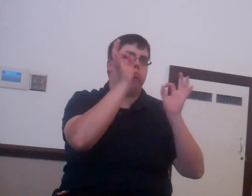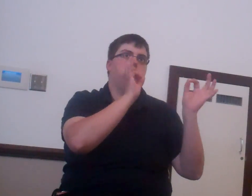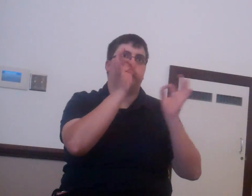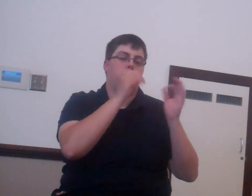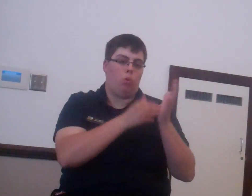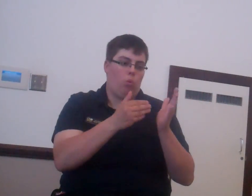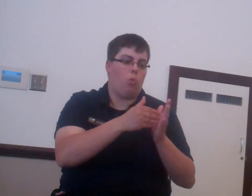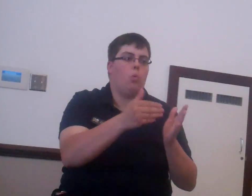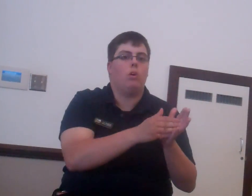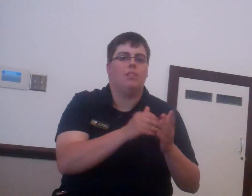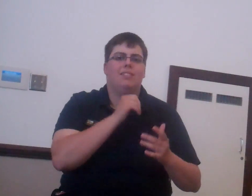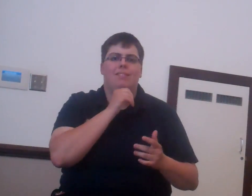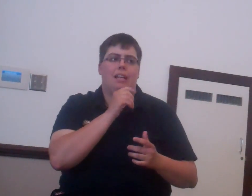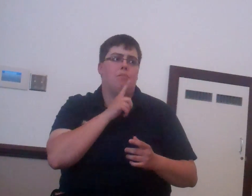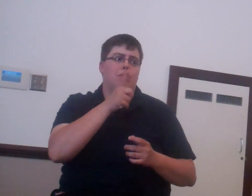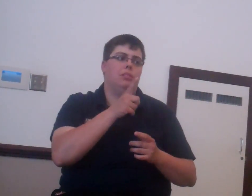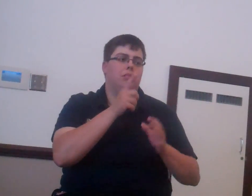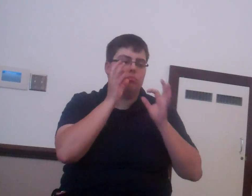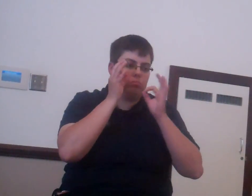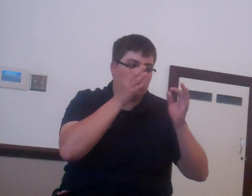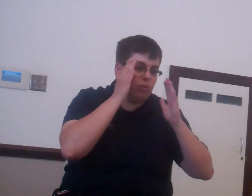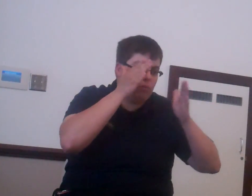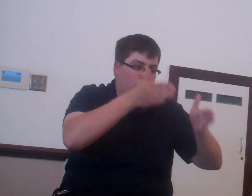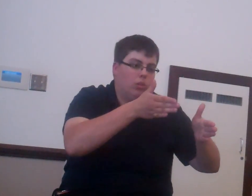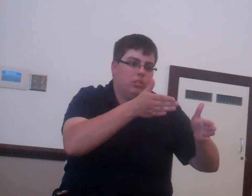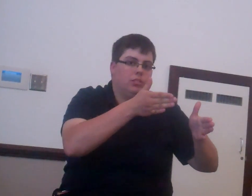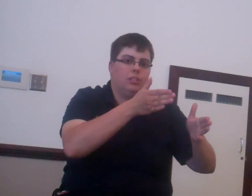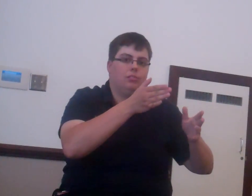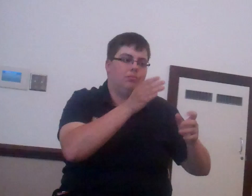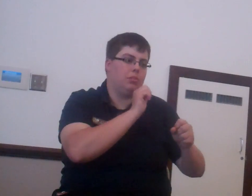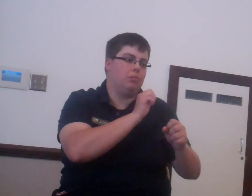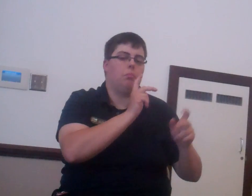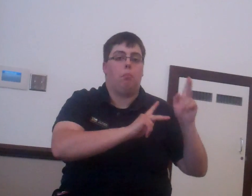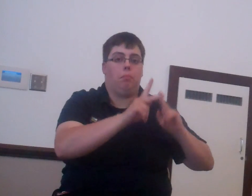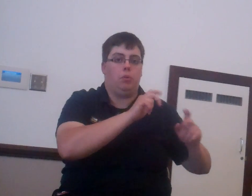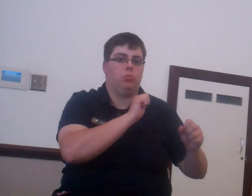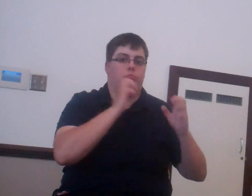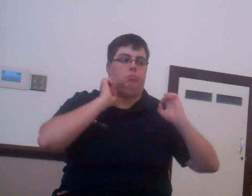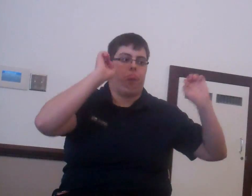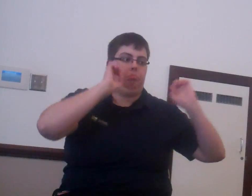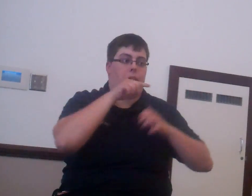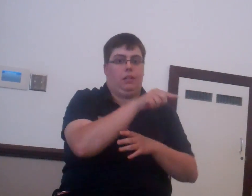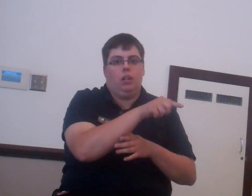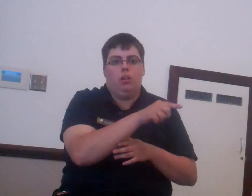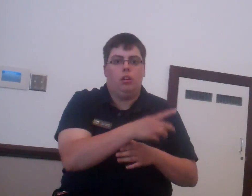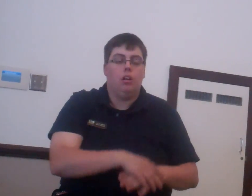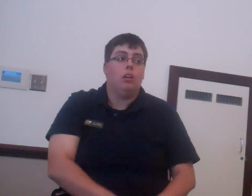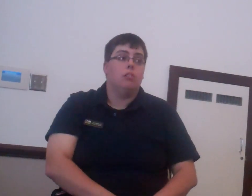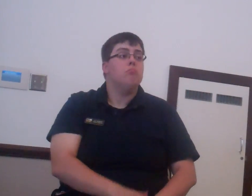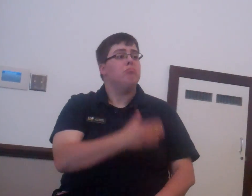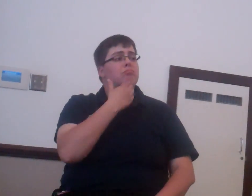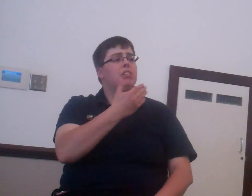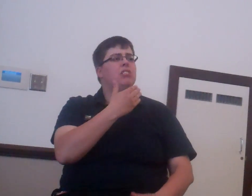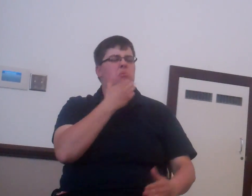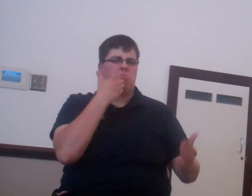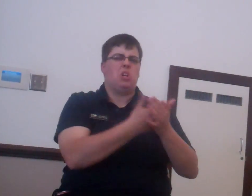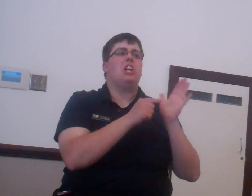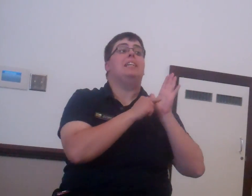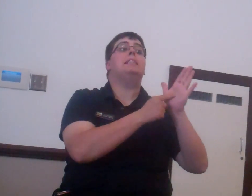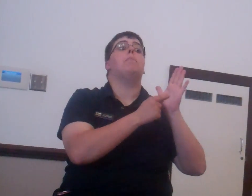actually watching people in their safety. Okay. Okay, good. Good. Well, not good, but good. Good example.